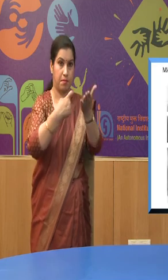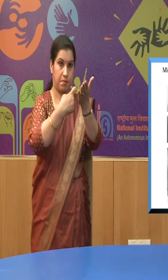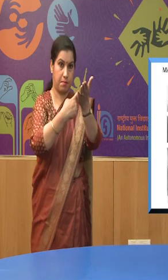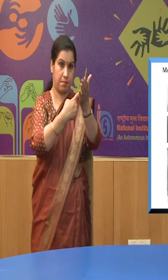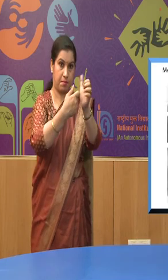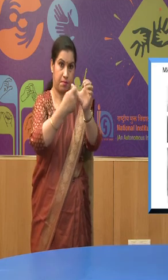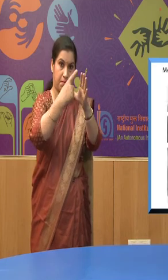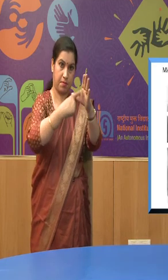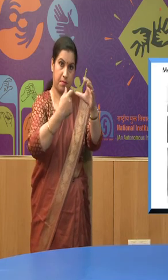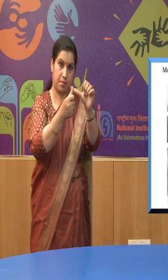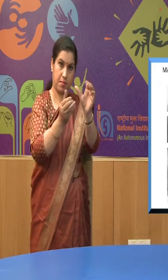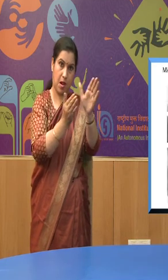Raja Ram Mohan Roy,